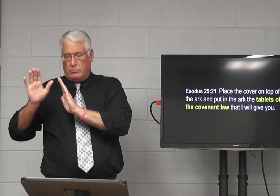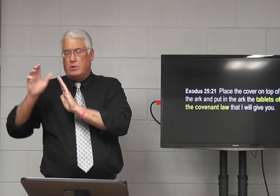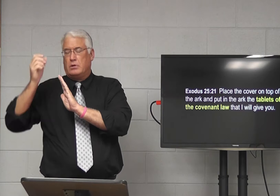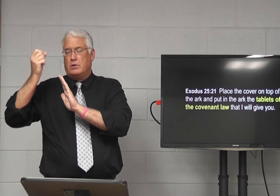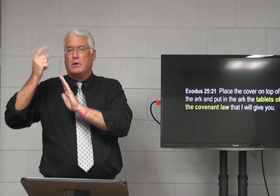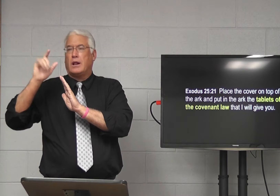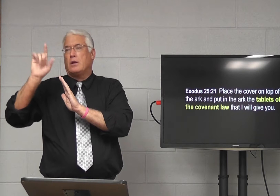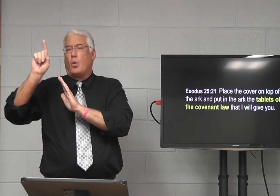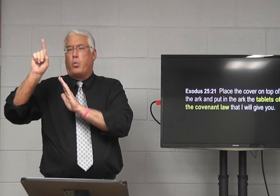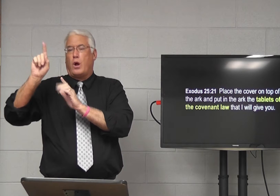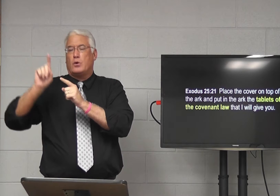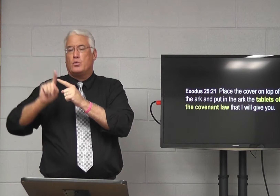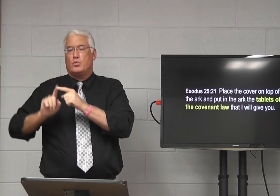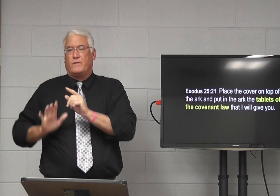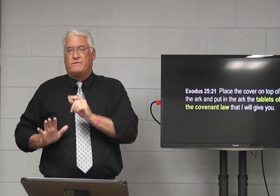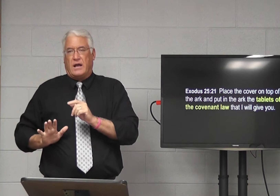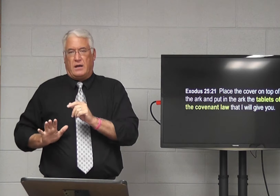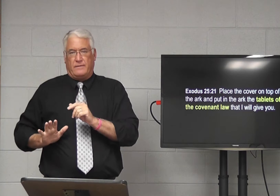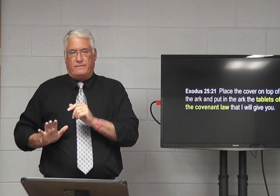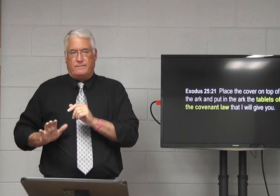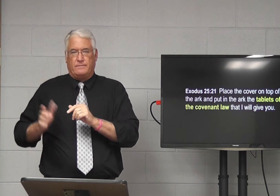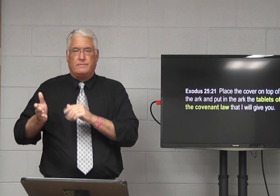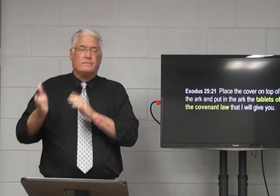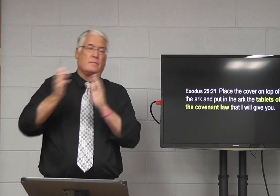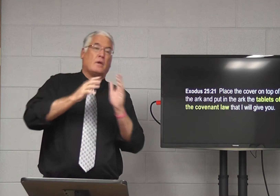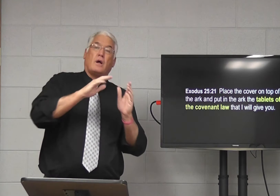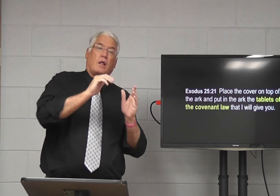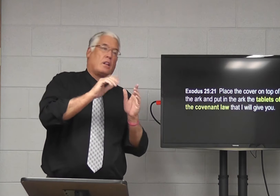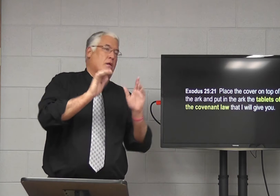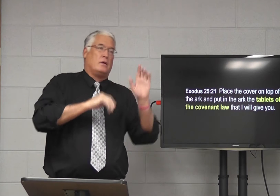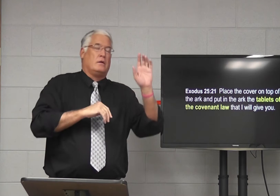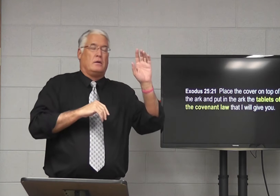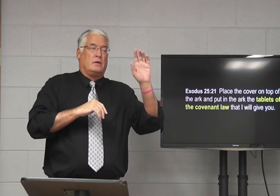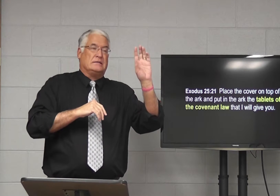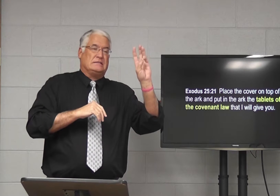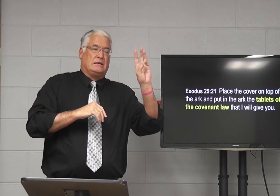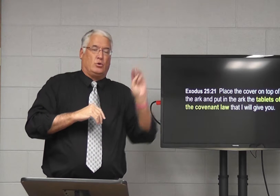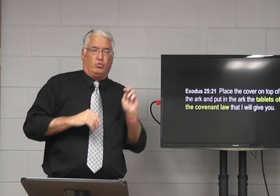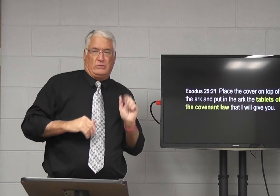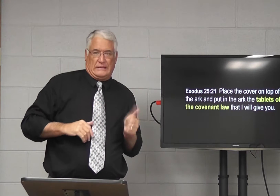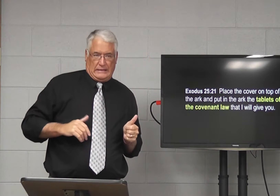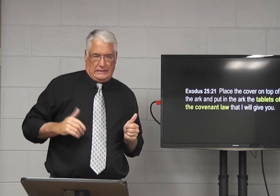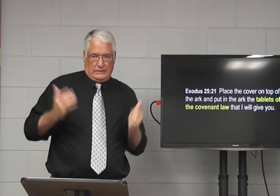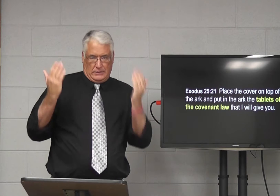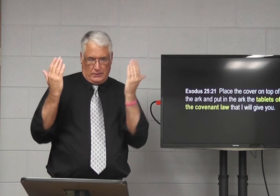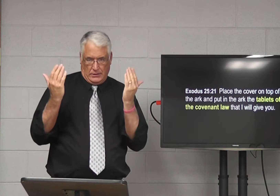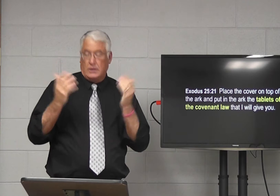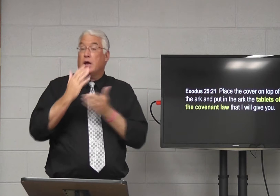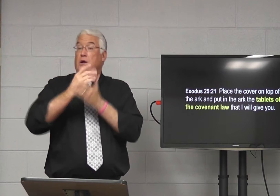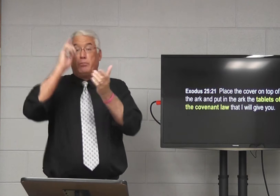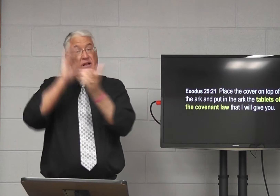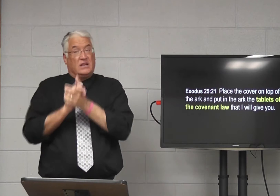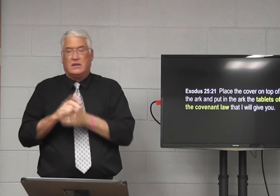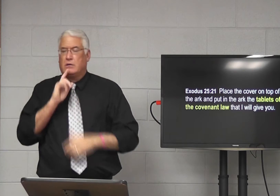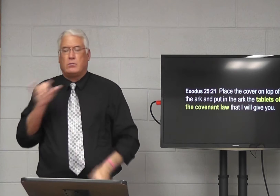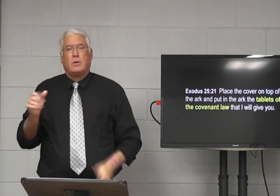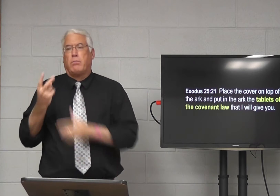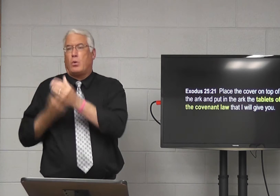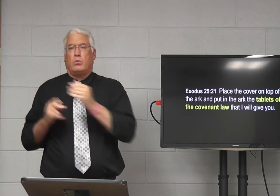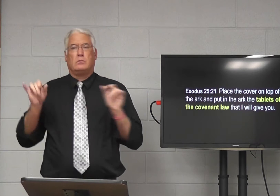Commandments on one tablet, like 1 to 5, and then 6 to 10 was on the second tablet.